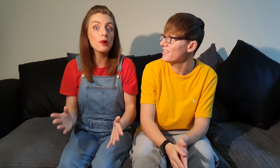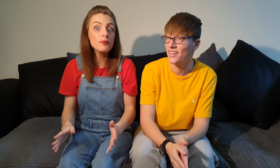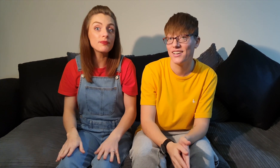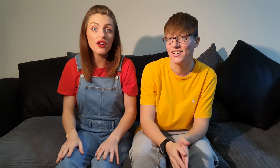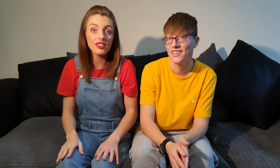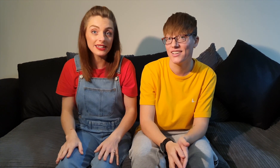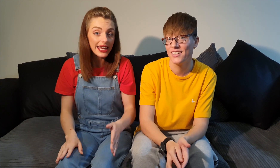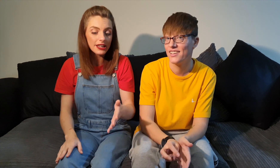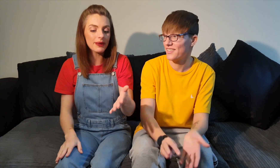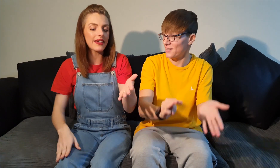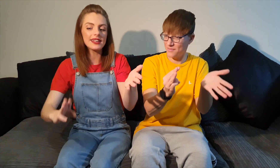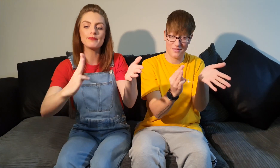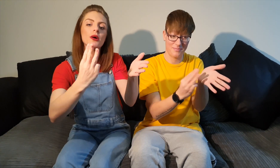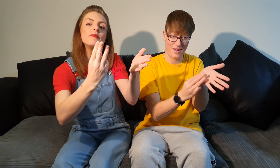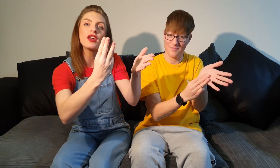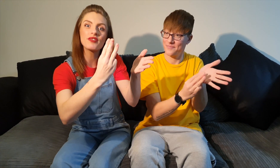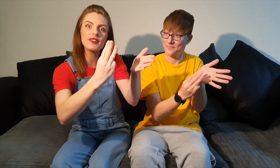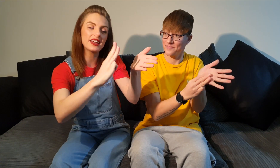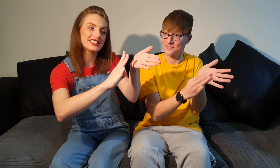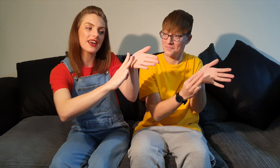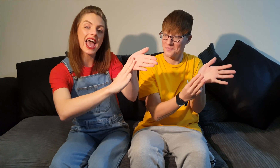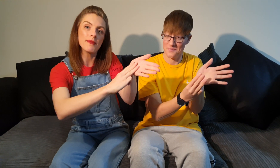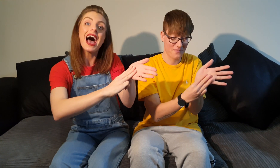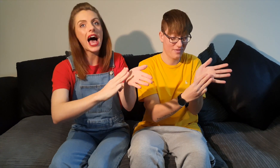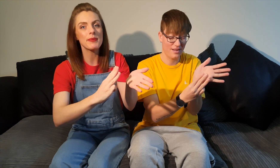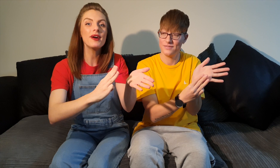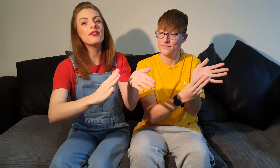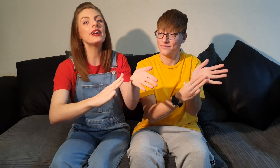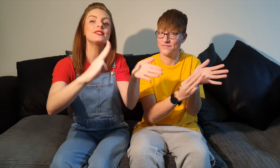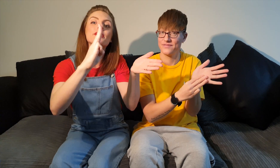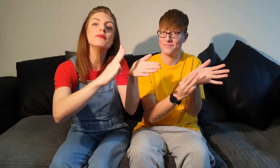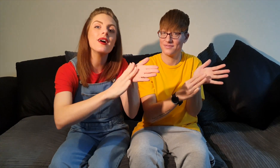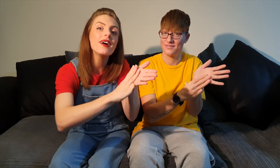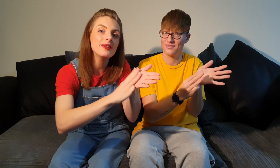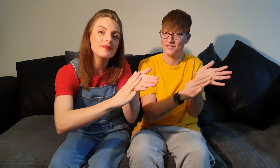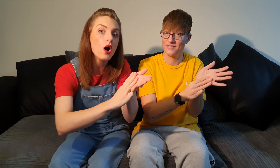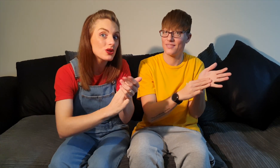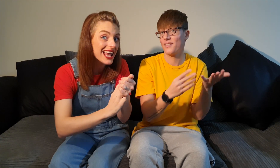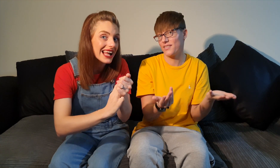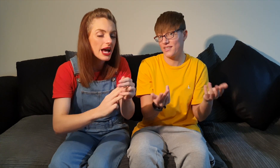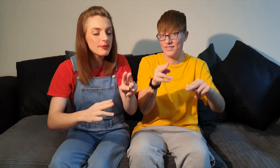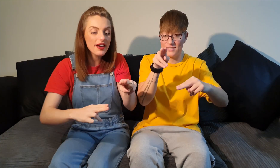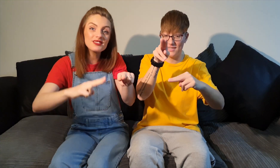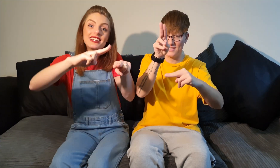mum's birthday, it could be like this, mum. 3 fingers for M. Happy birthday to mum. Or dad, happy birthday